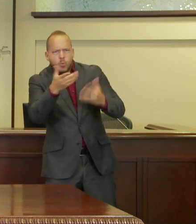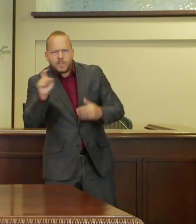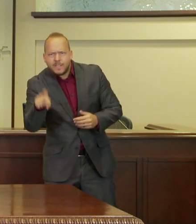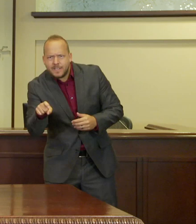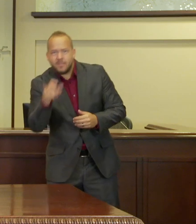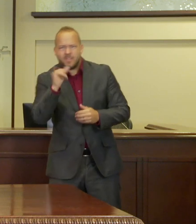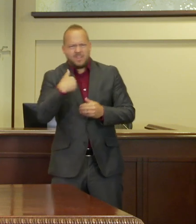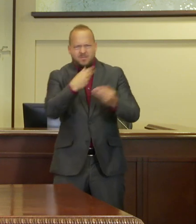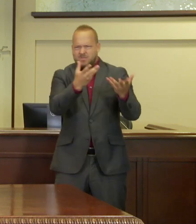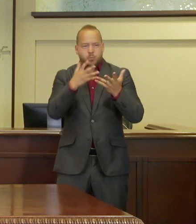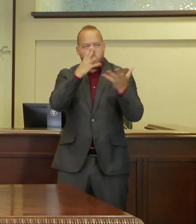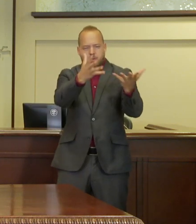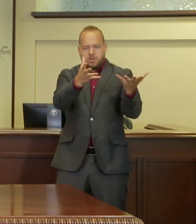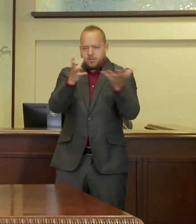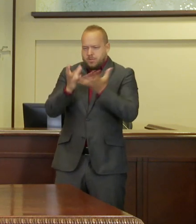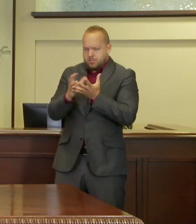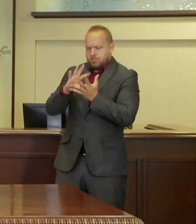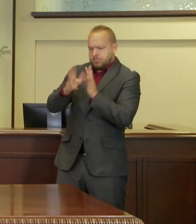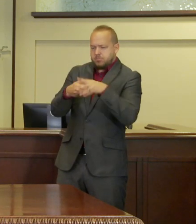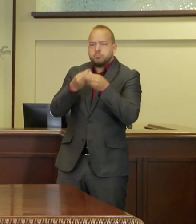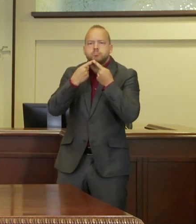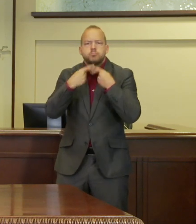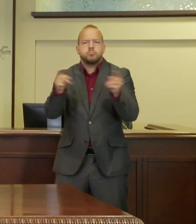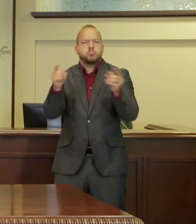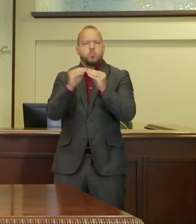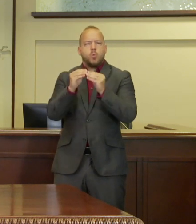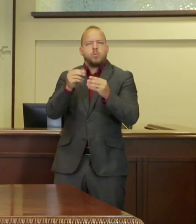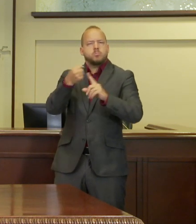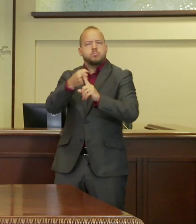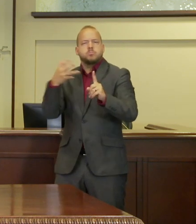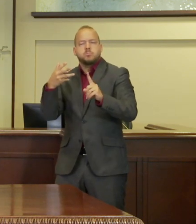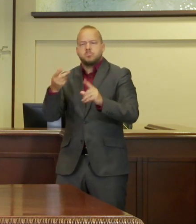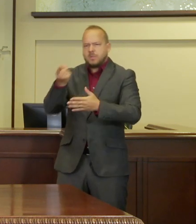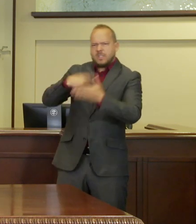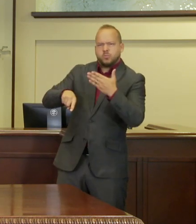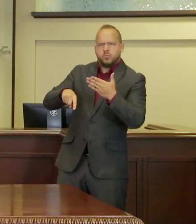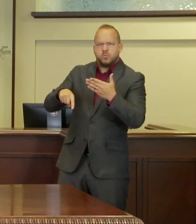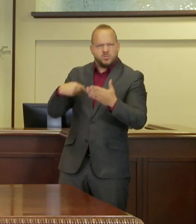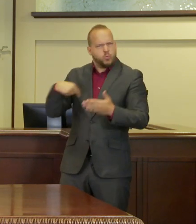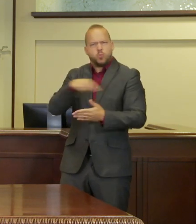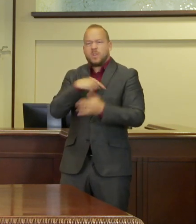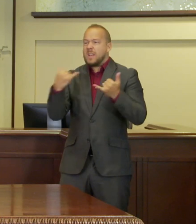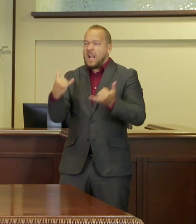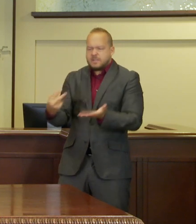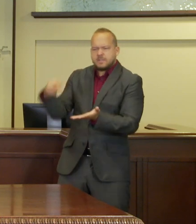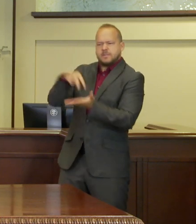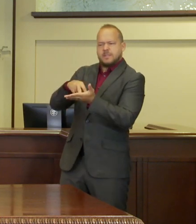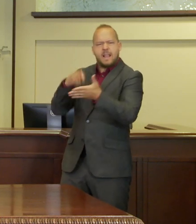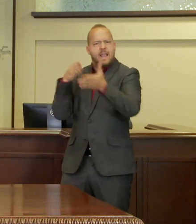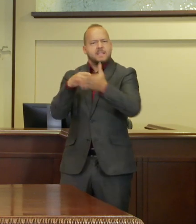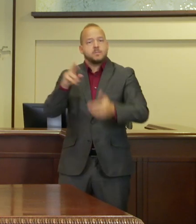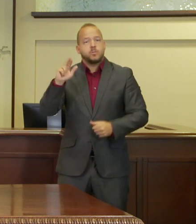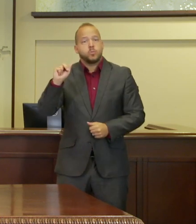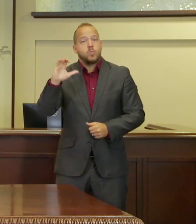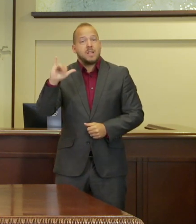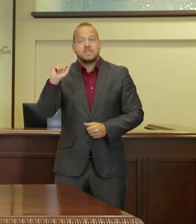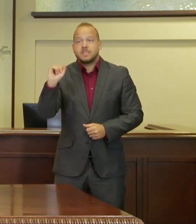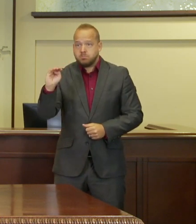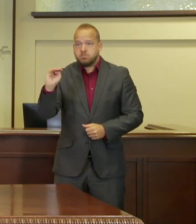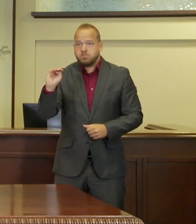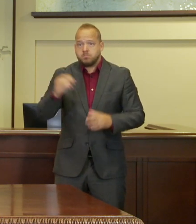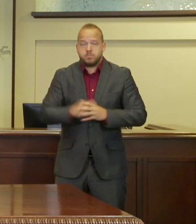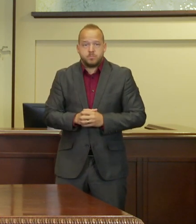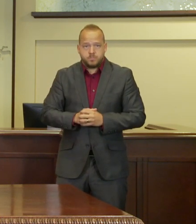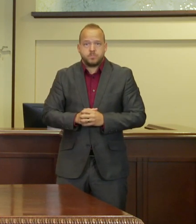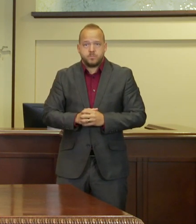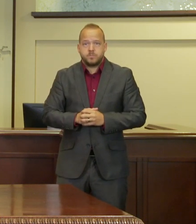to broaden our efforts to combat systemic racism. Like so many others in this nation, yesterday